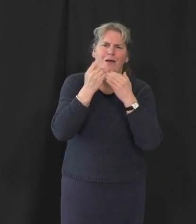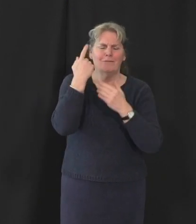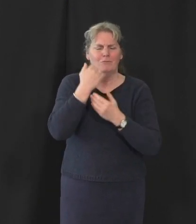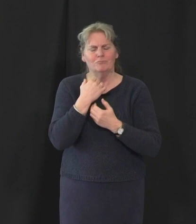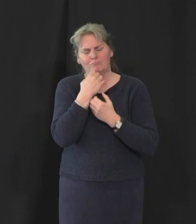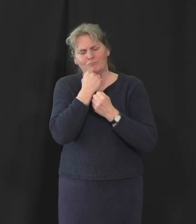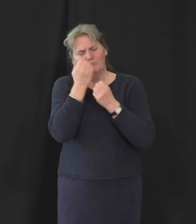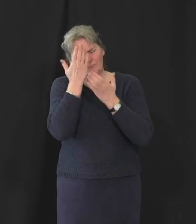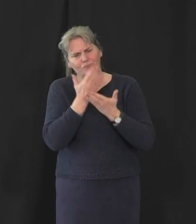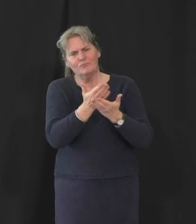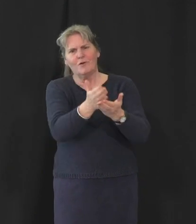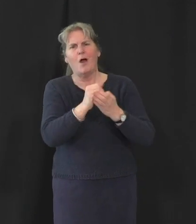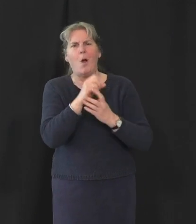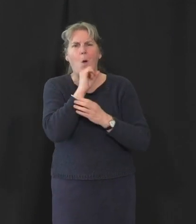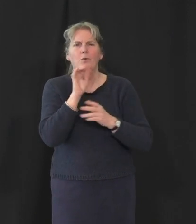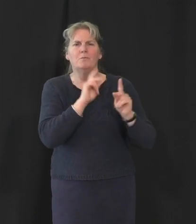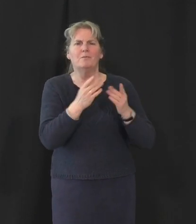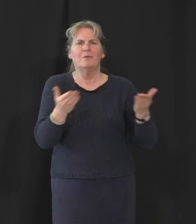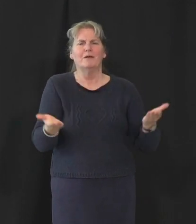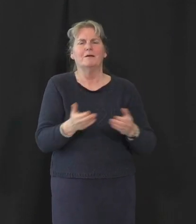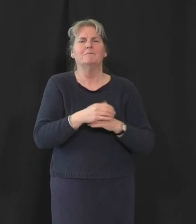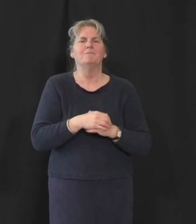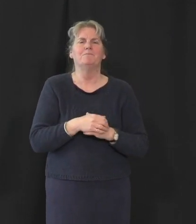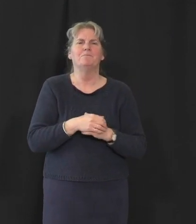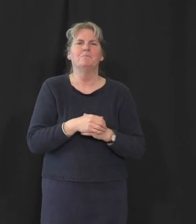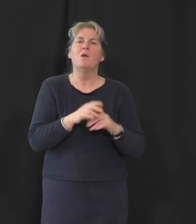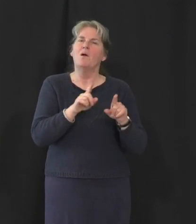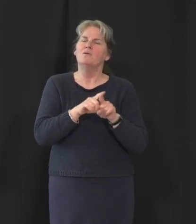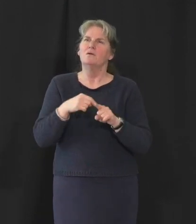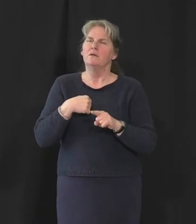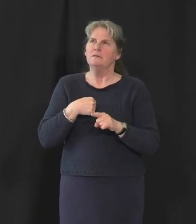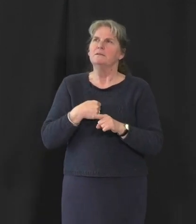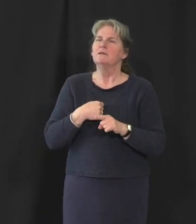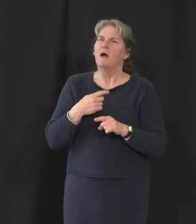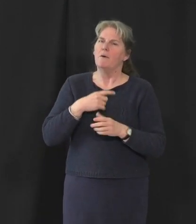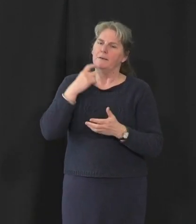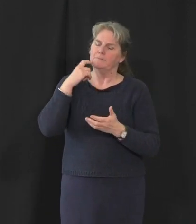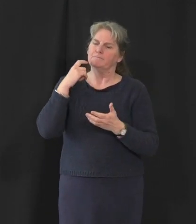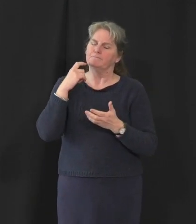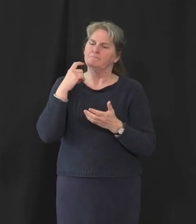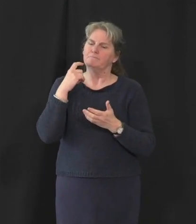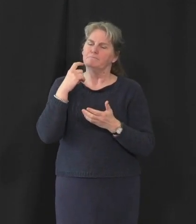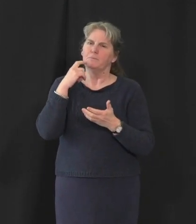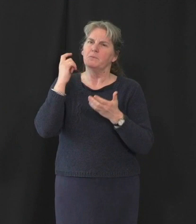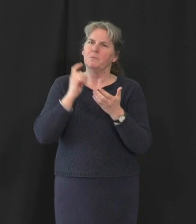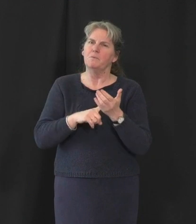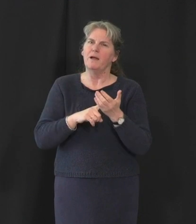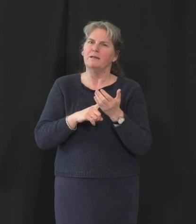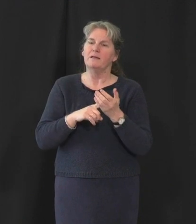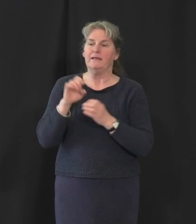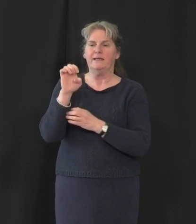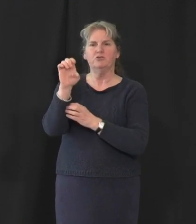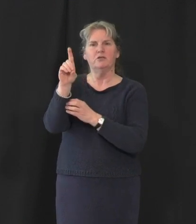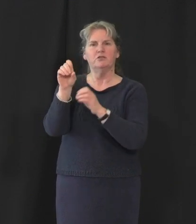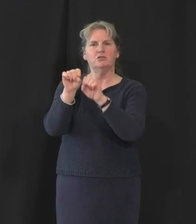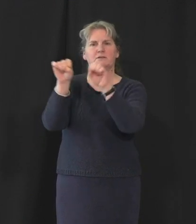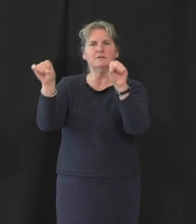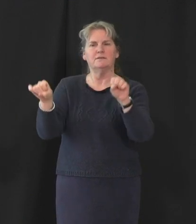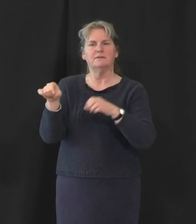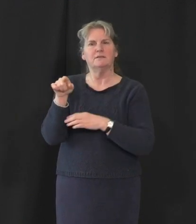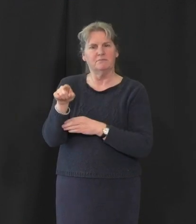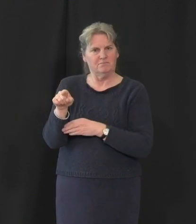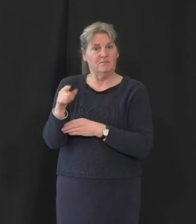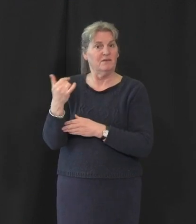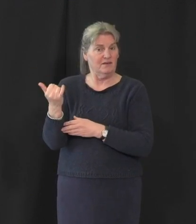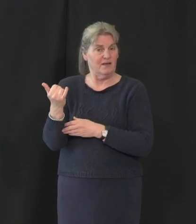elders. I would also like to take a moment to acknowledge the new realities of our territorial education system now